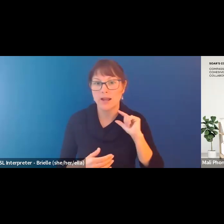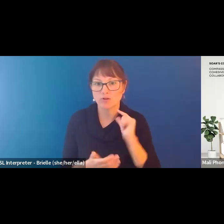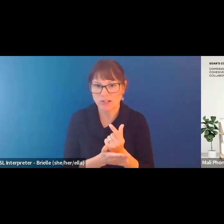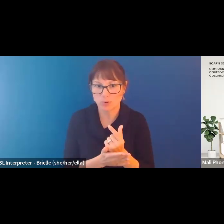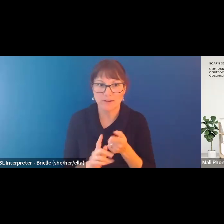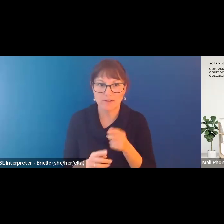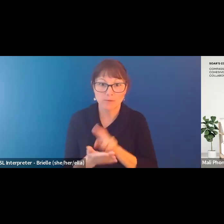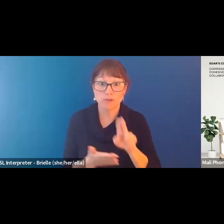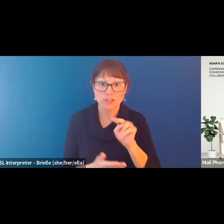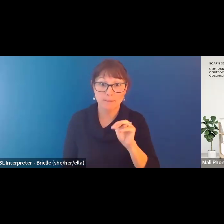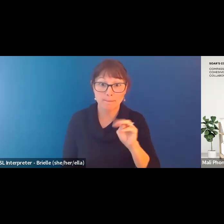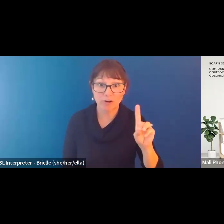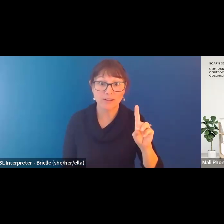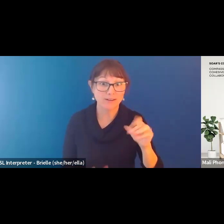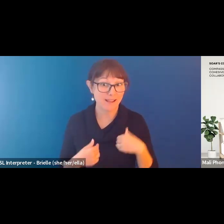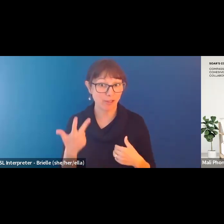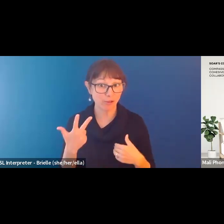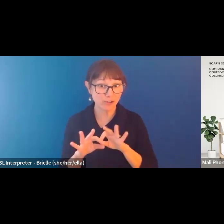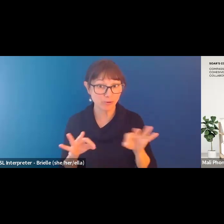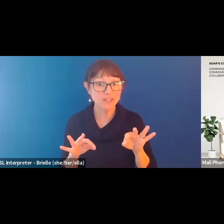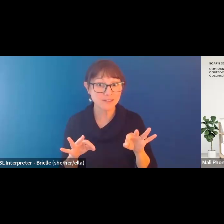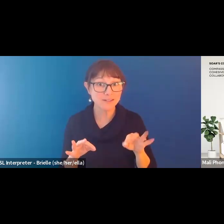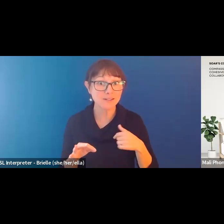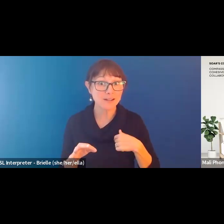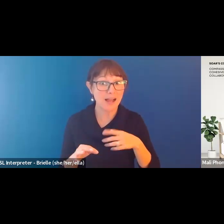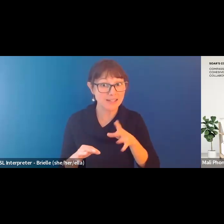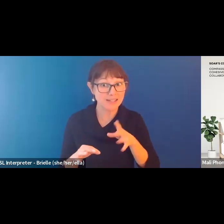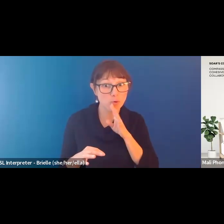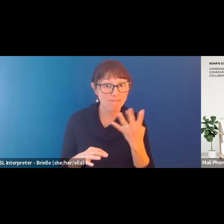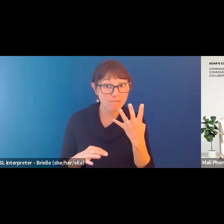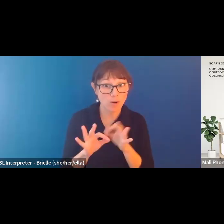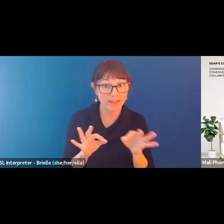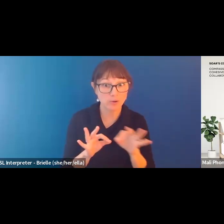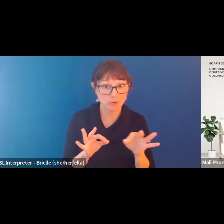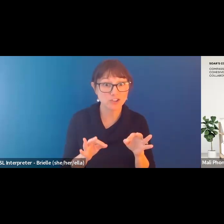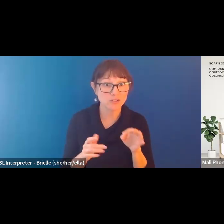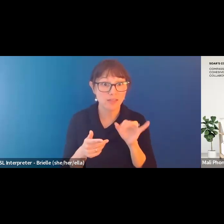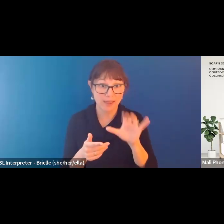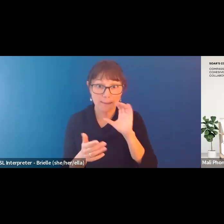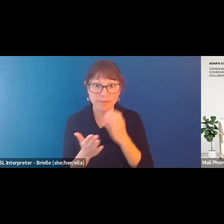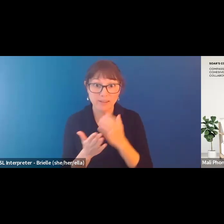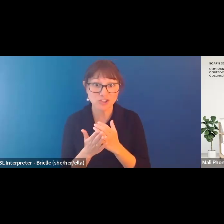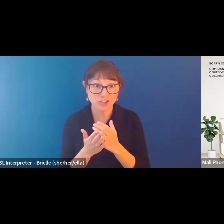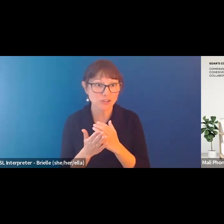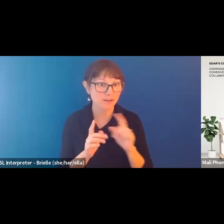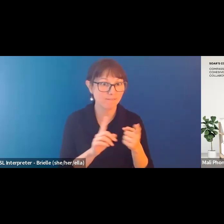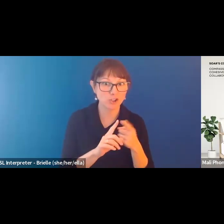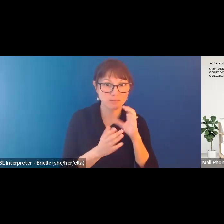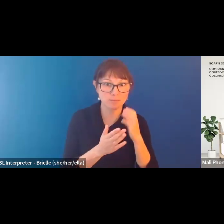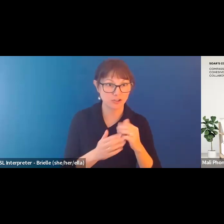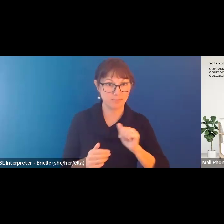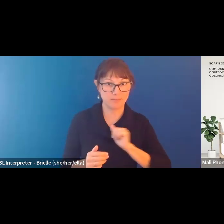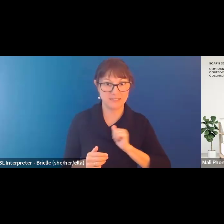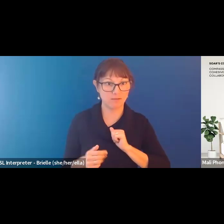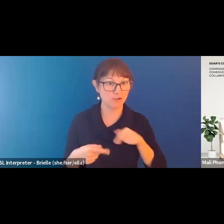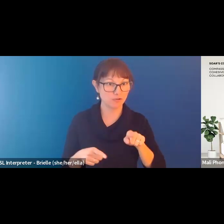the University of Maryland with 3 degrees, speaking 4 languages. Here's a photo. The first one is of me at